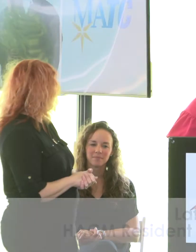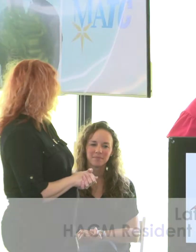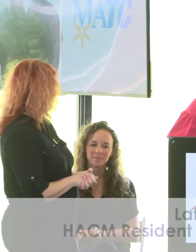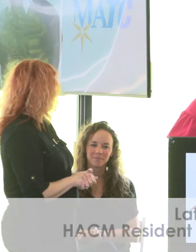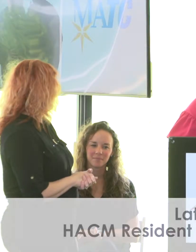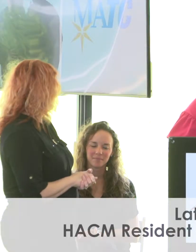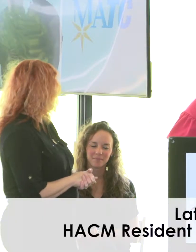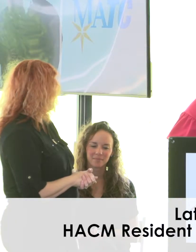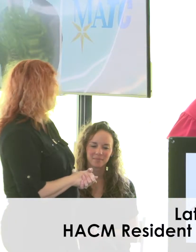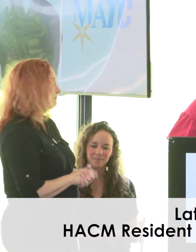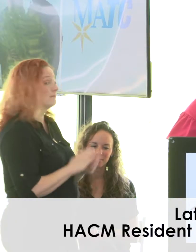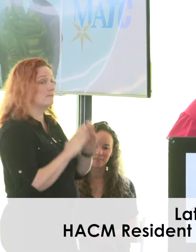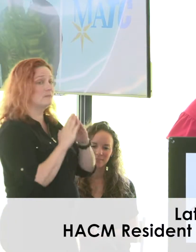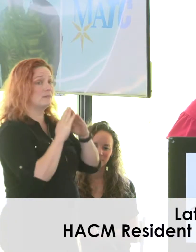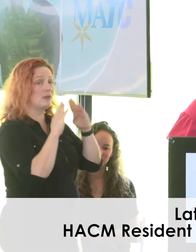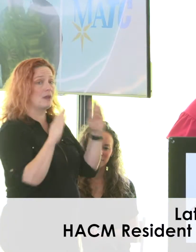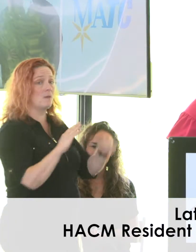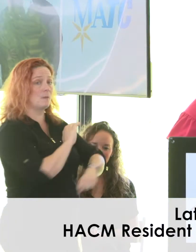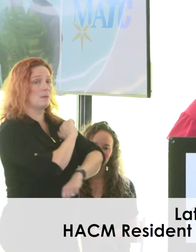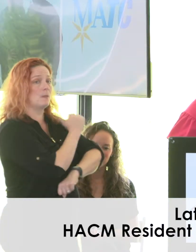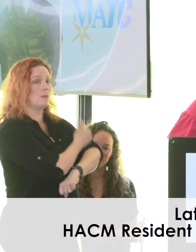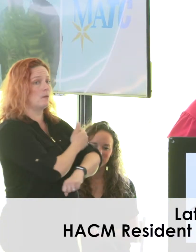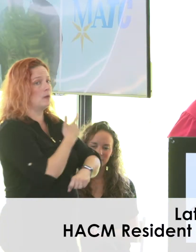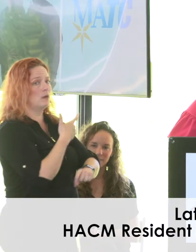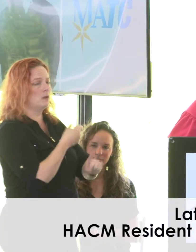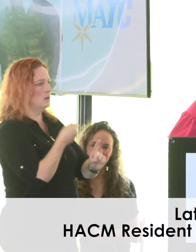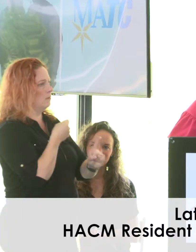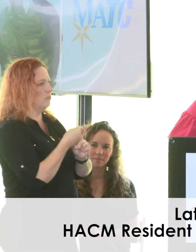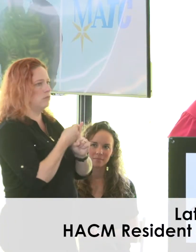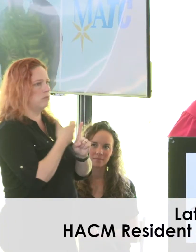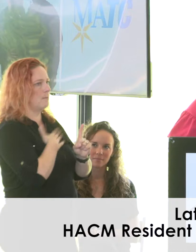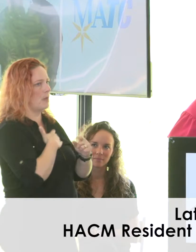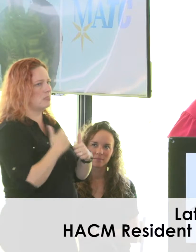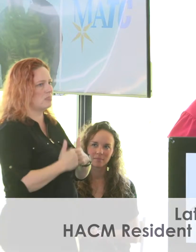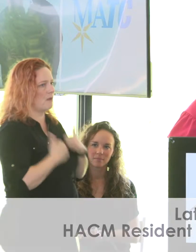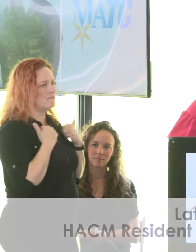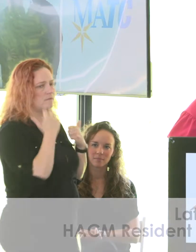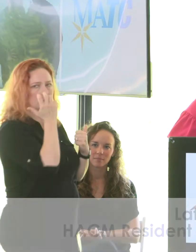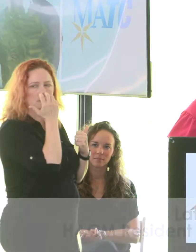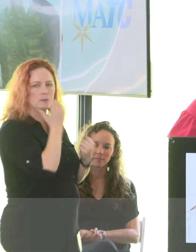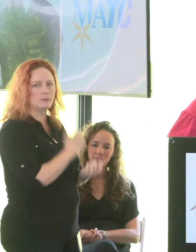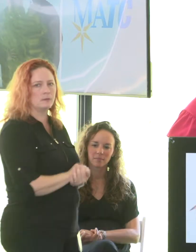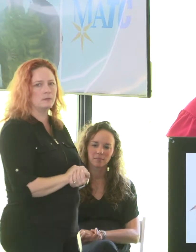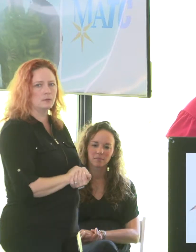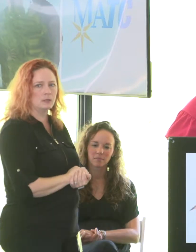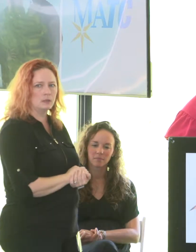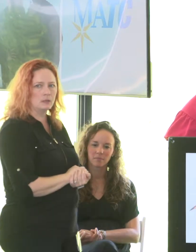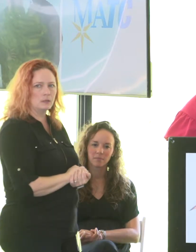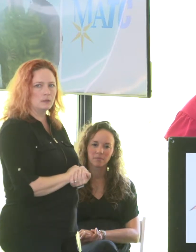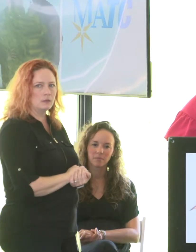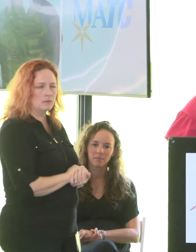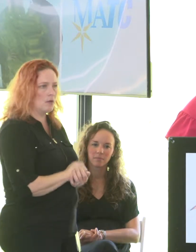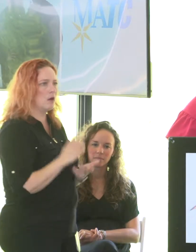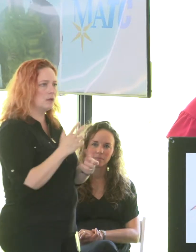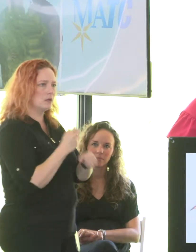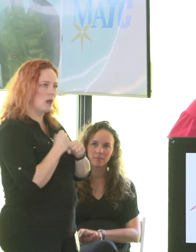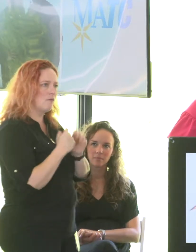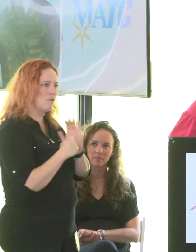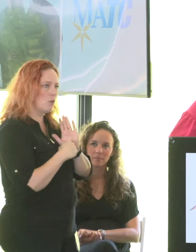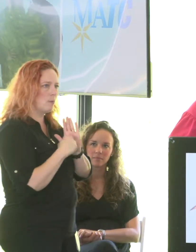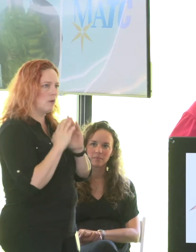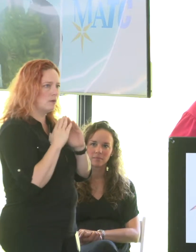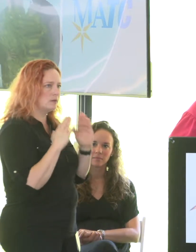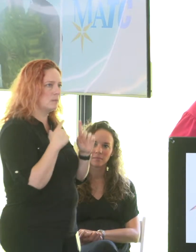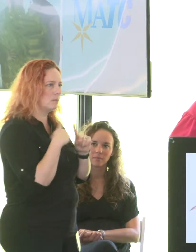The Housing Authority has had a great impact on where I am in my life. I not only received affordable housing, but a